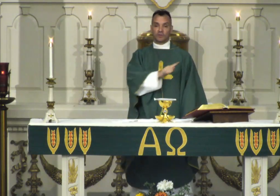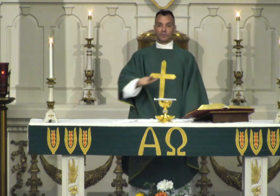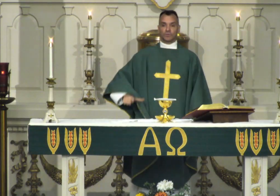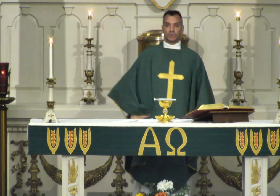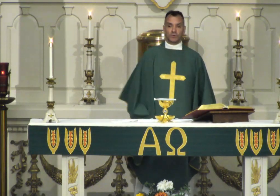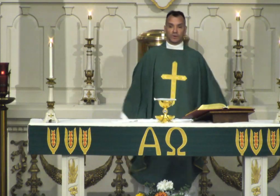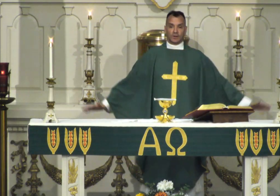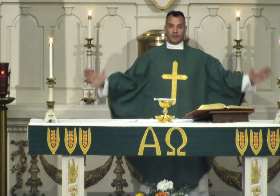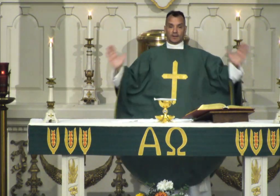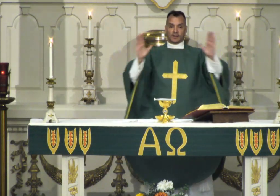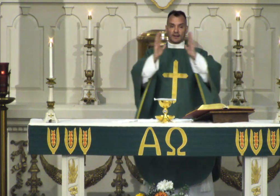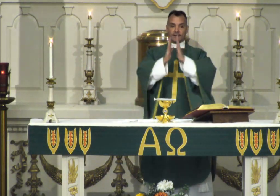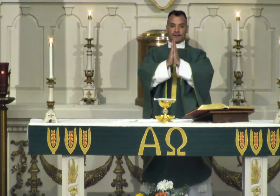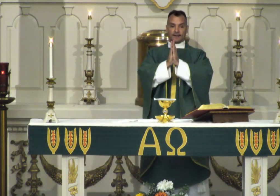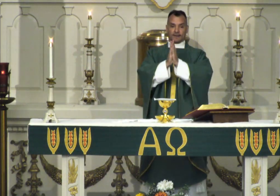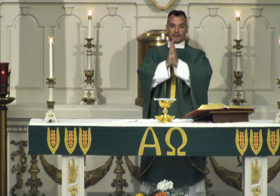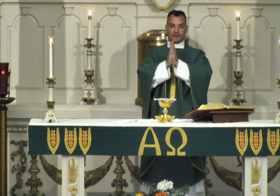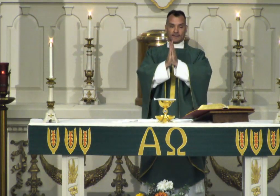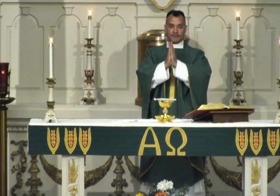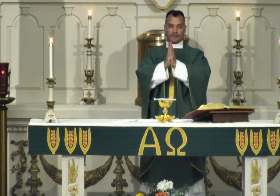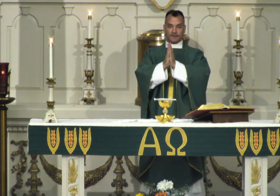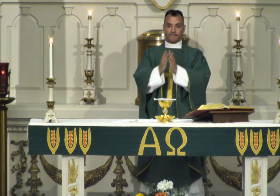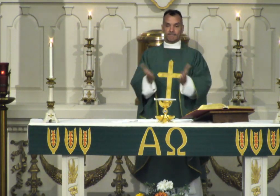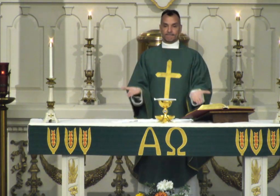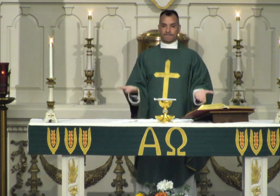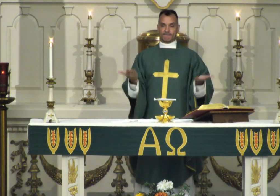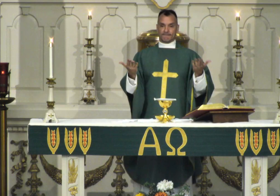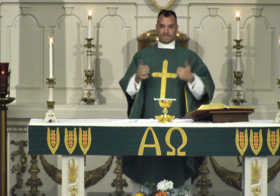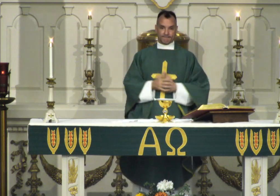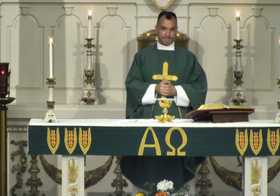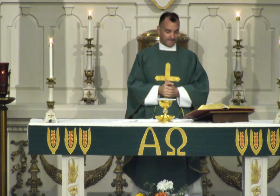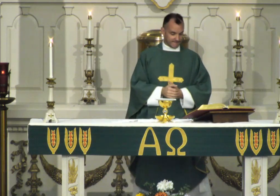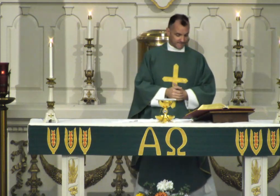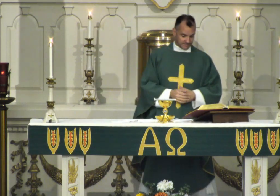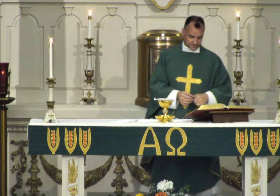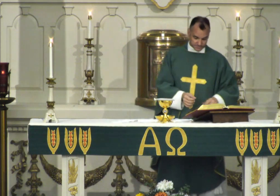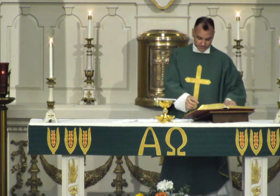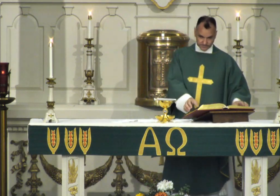Through Christ our Lord. Amen.